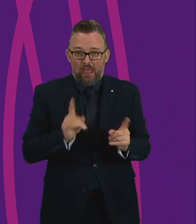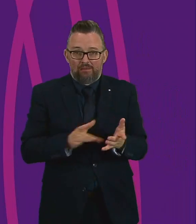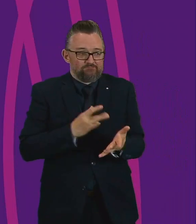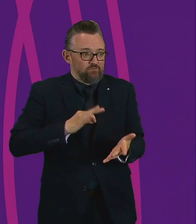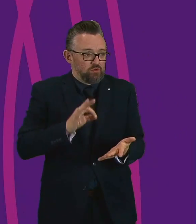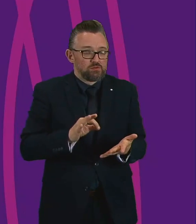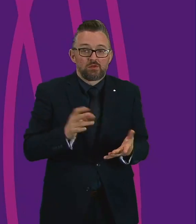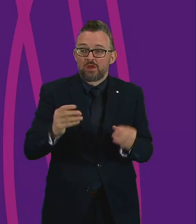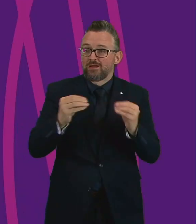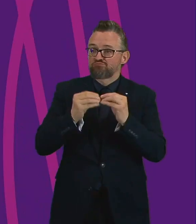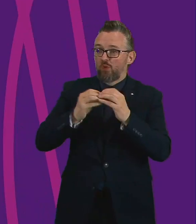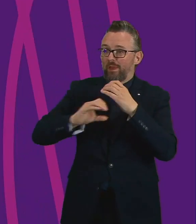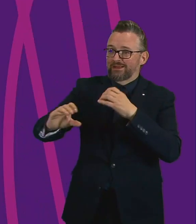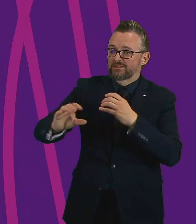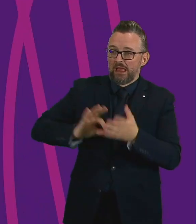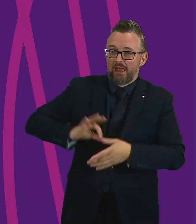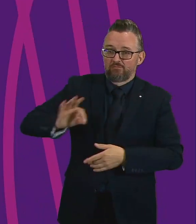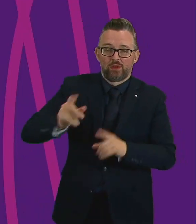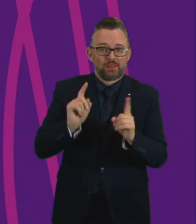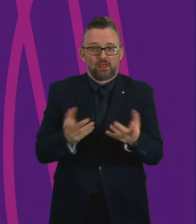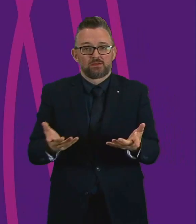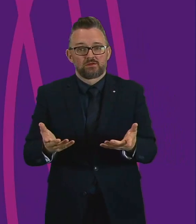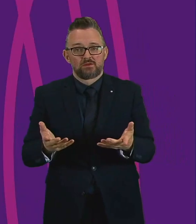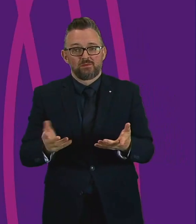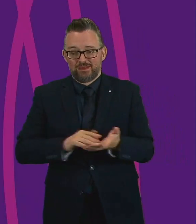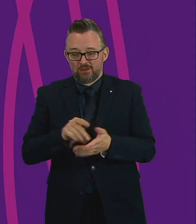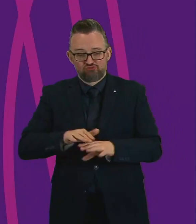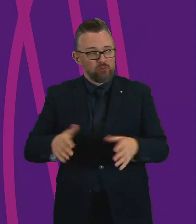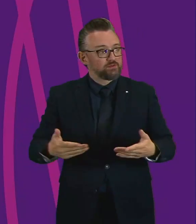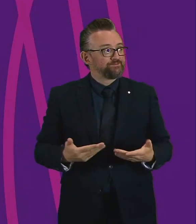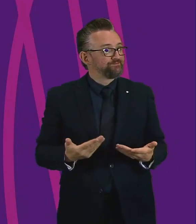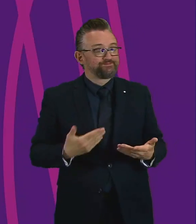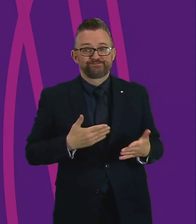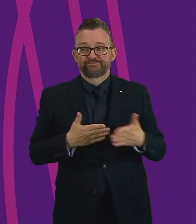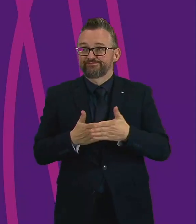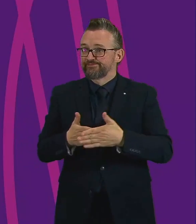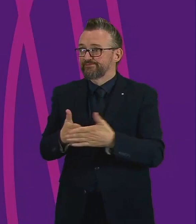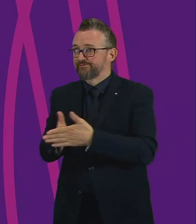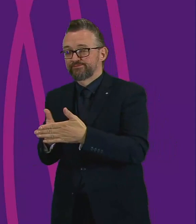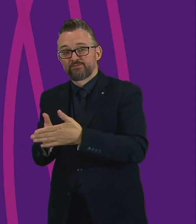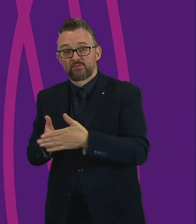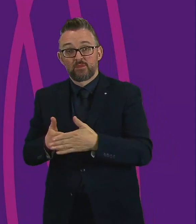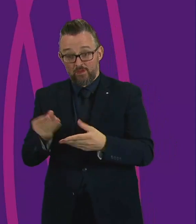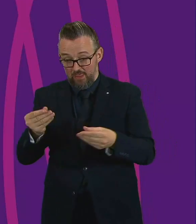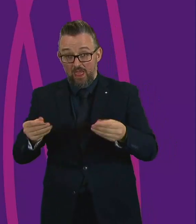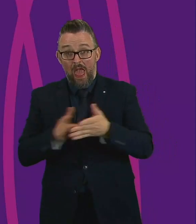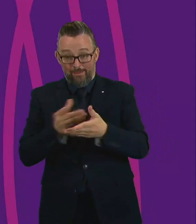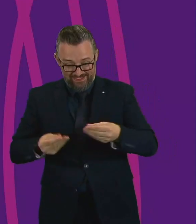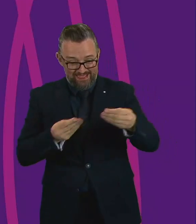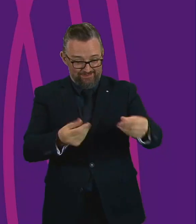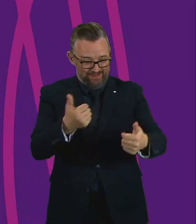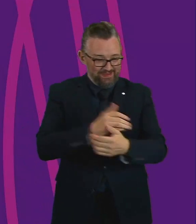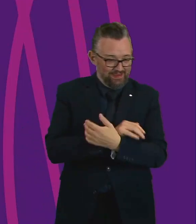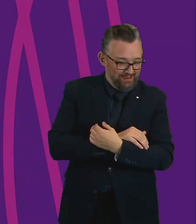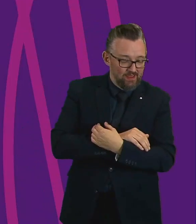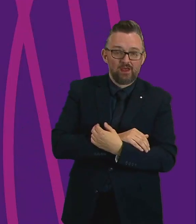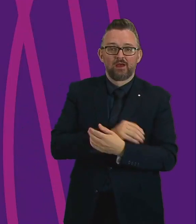afford broadband to give their children access, even if they had iPads to access